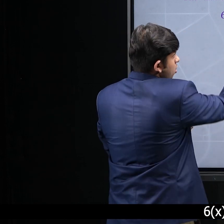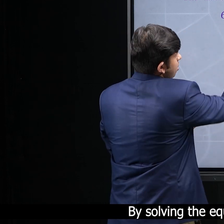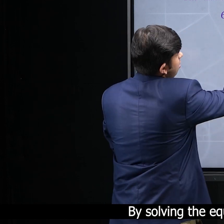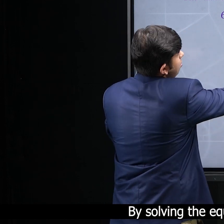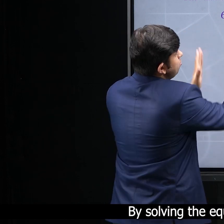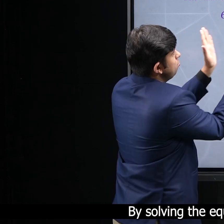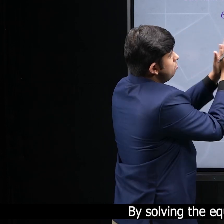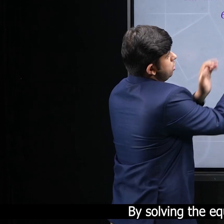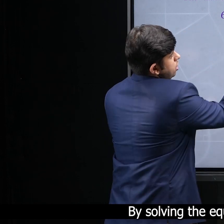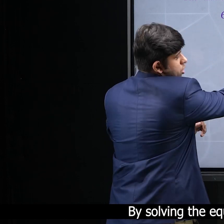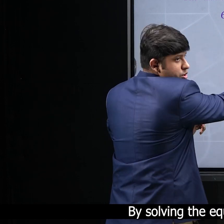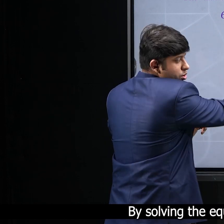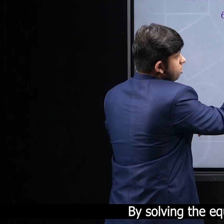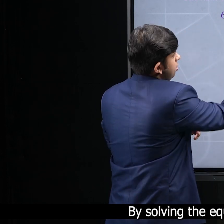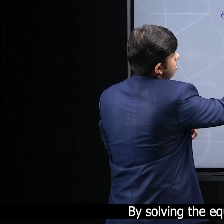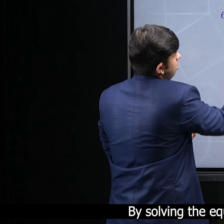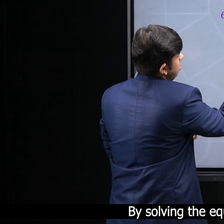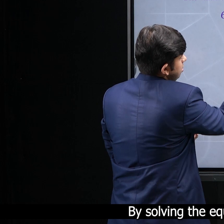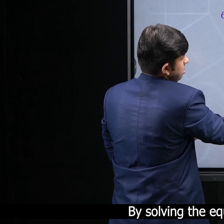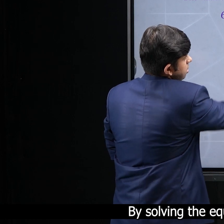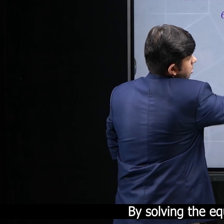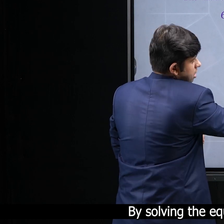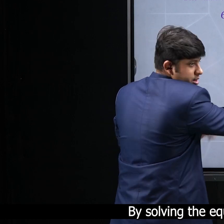By solving the equation, we get x value as 6.